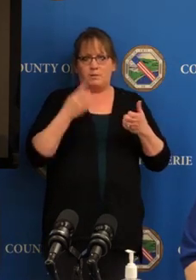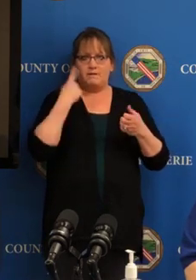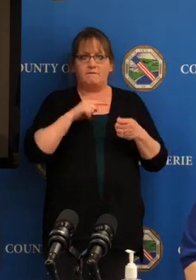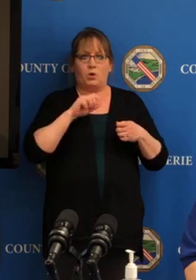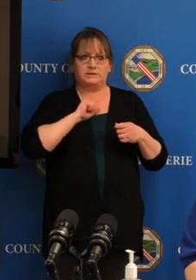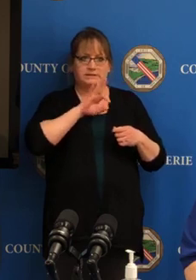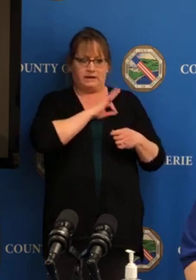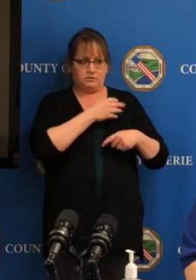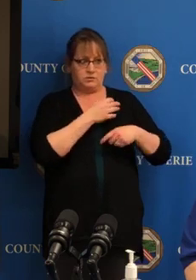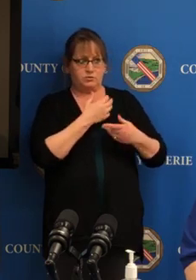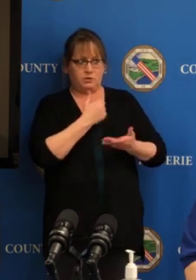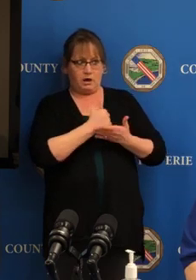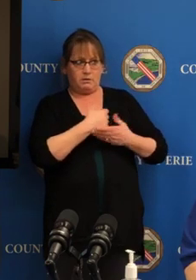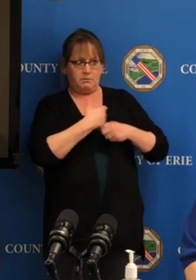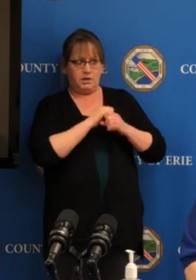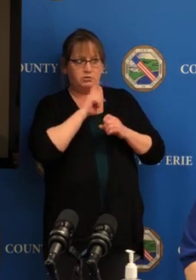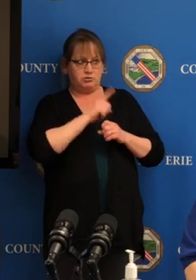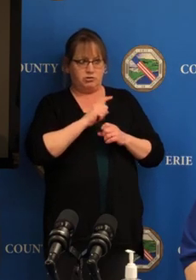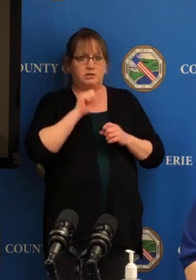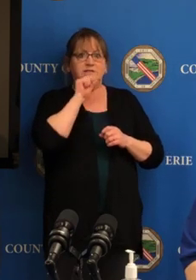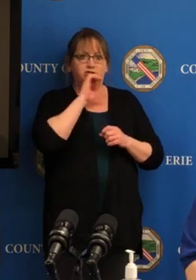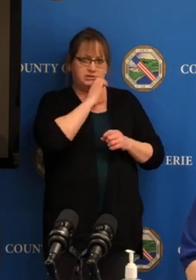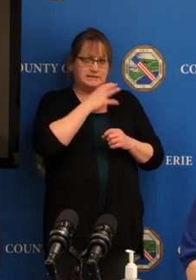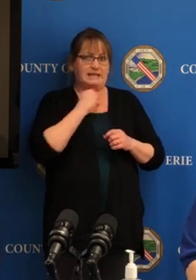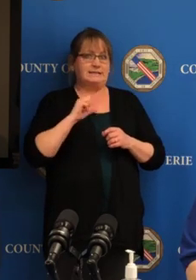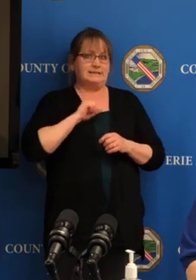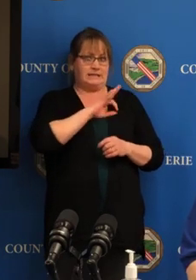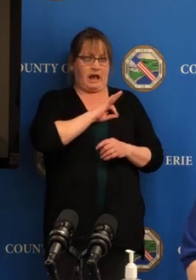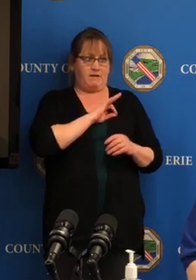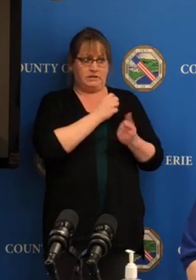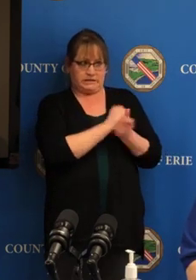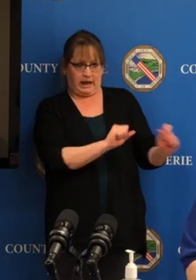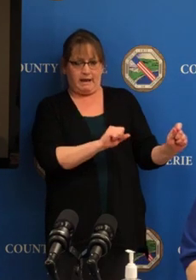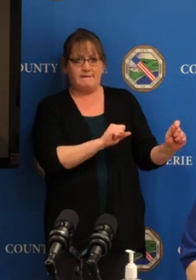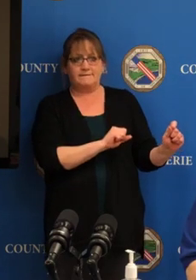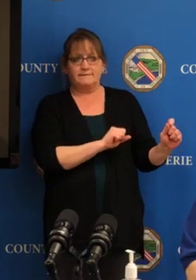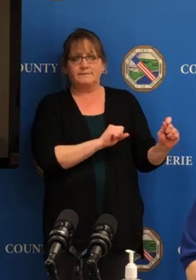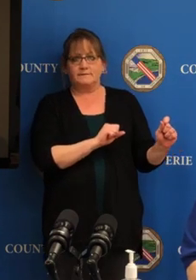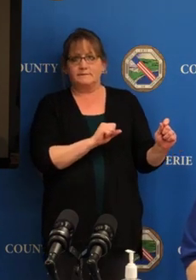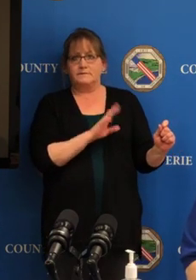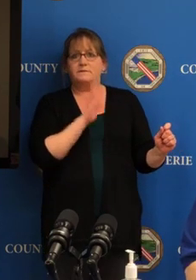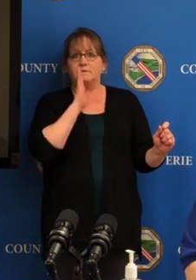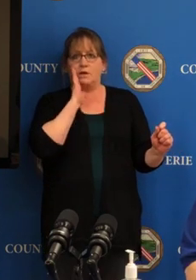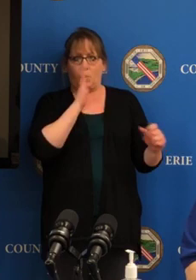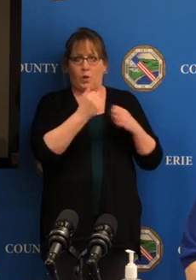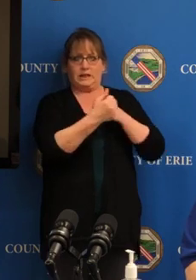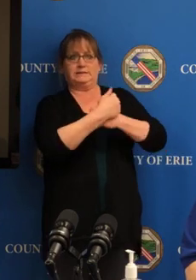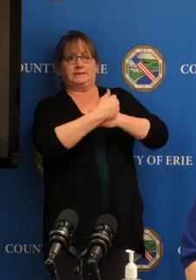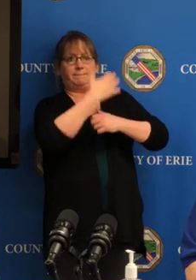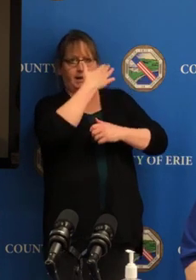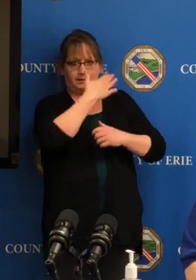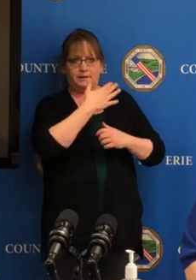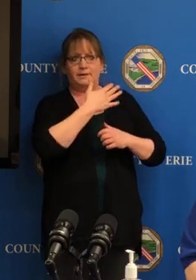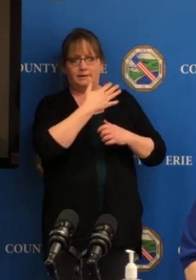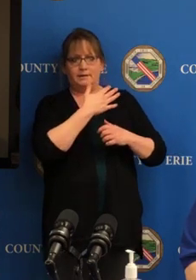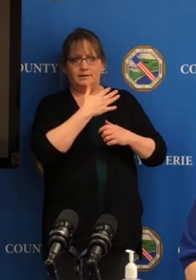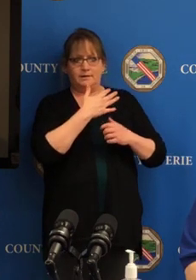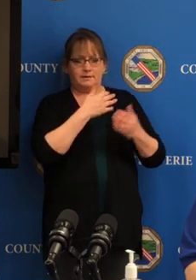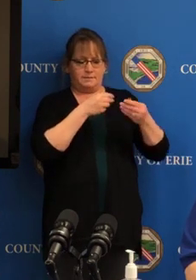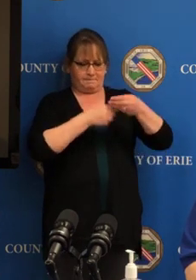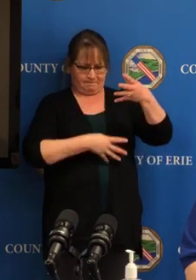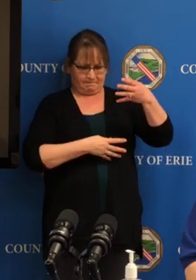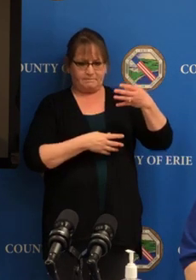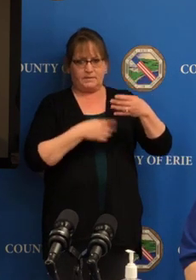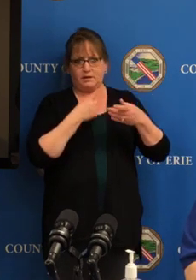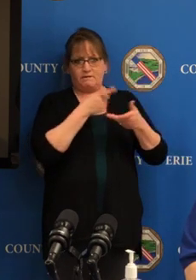to help ensure that their staff and their seniors are safe. So they will be submitting those for the things that they